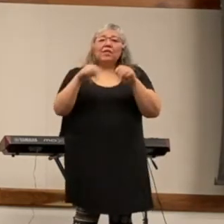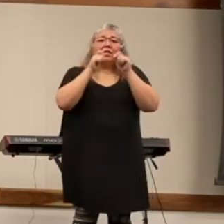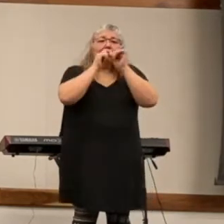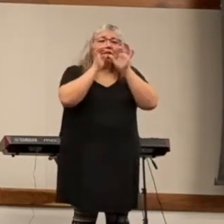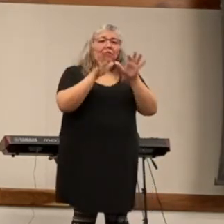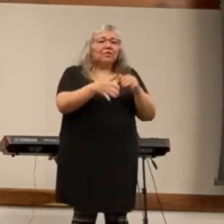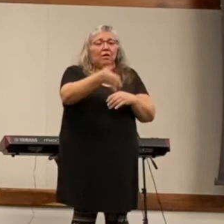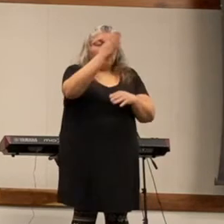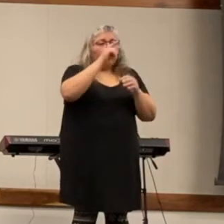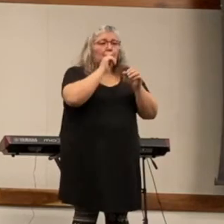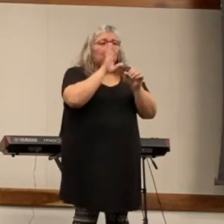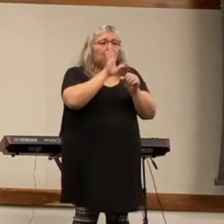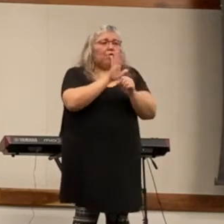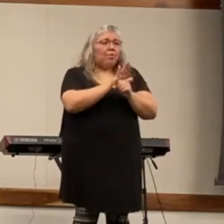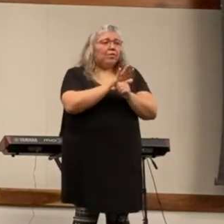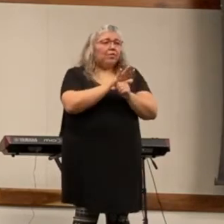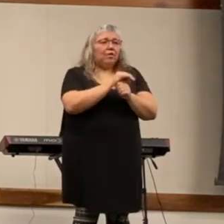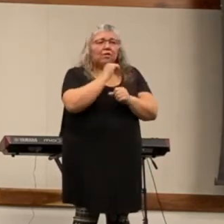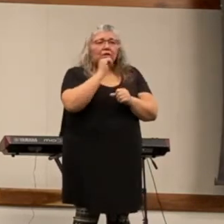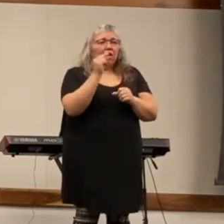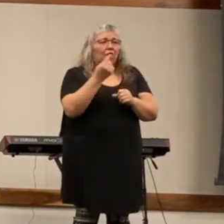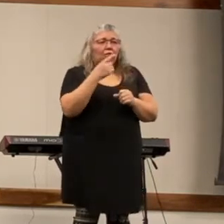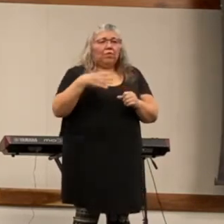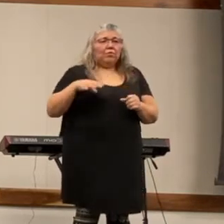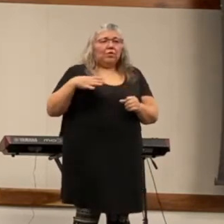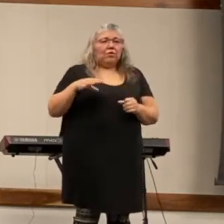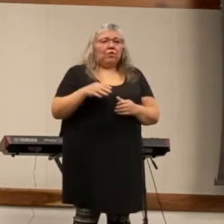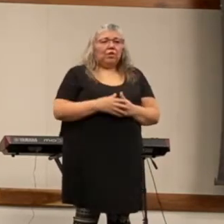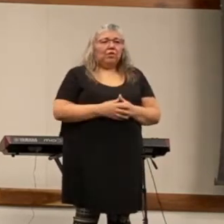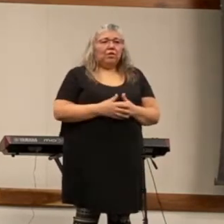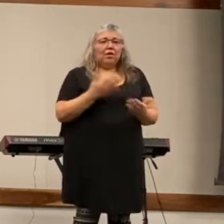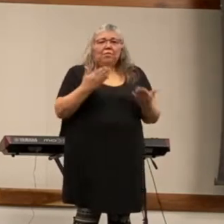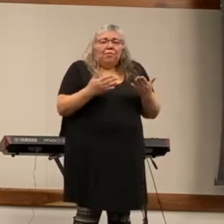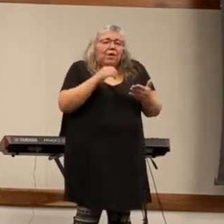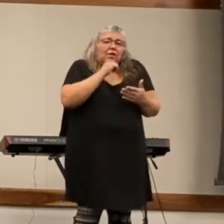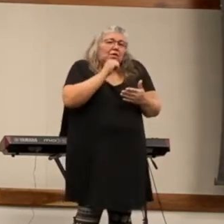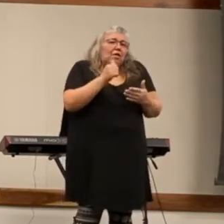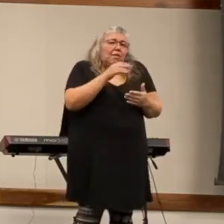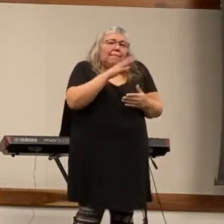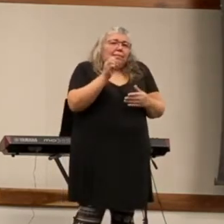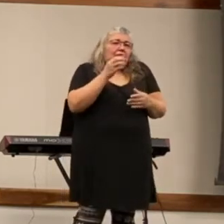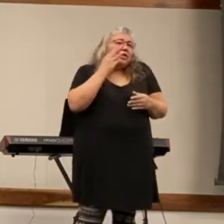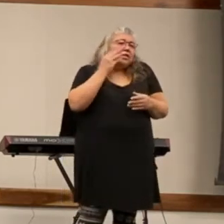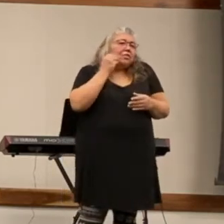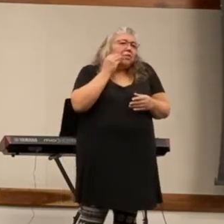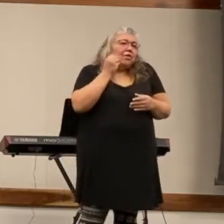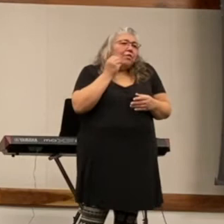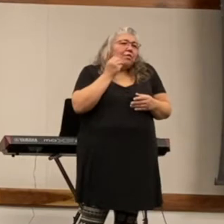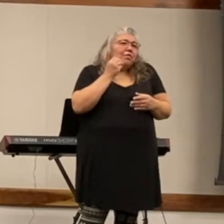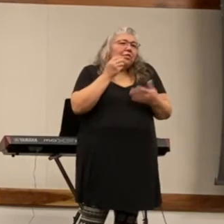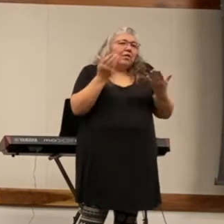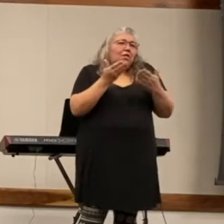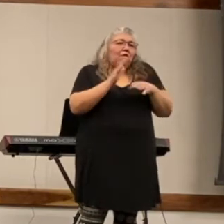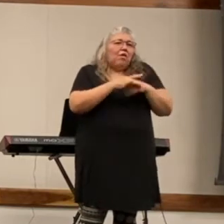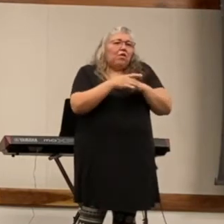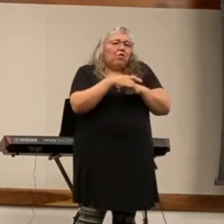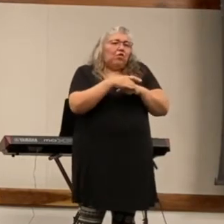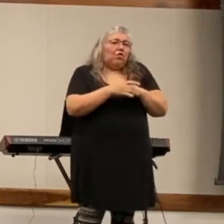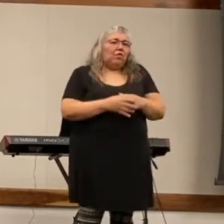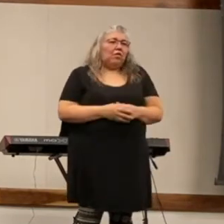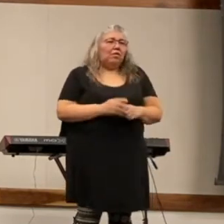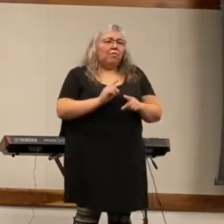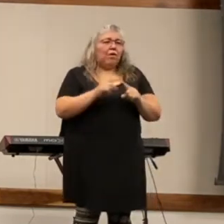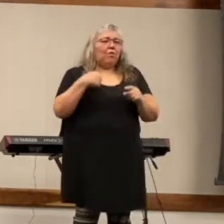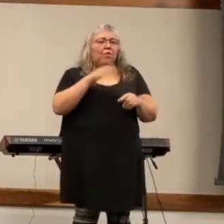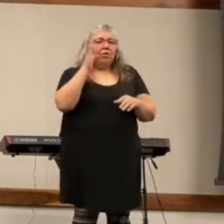God promises are not always material and may not be experienced completely here on earth, but